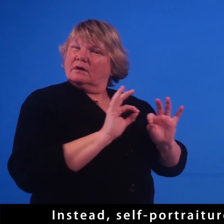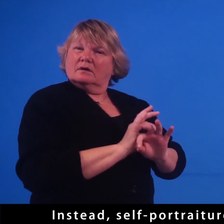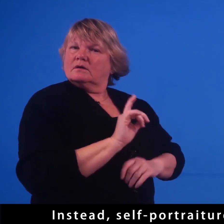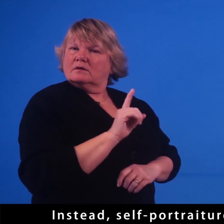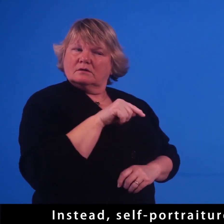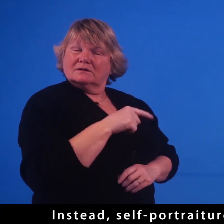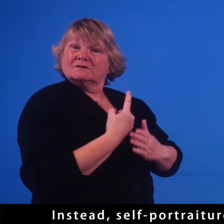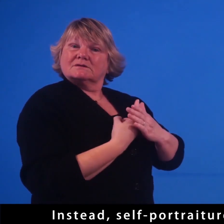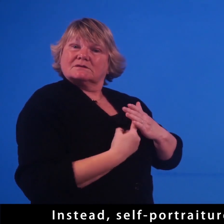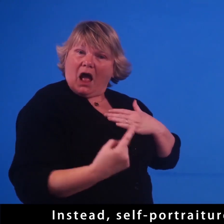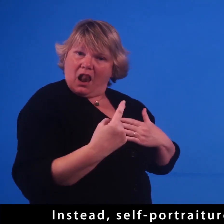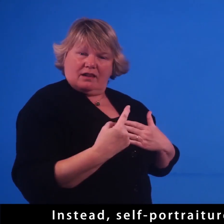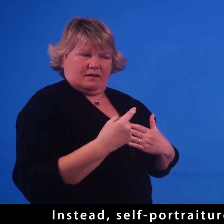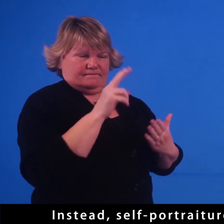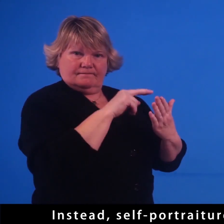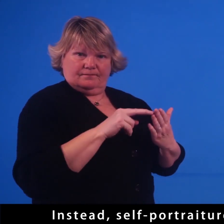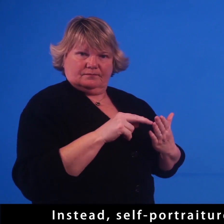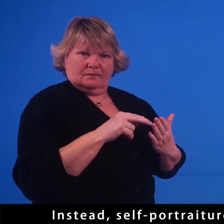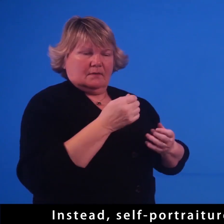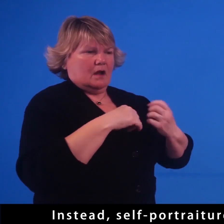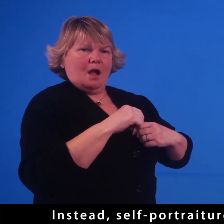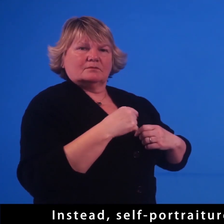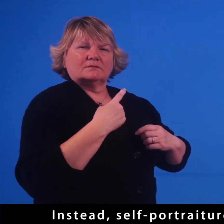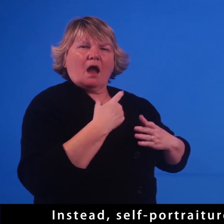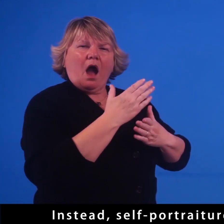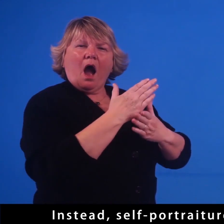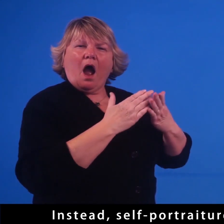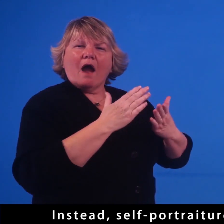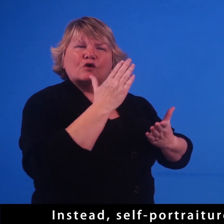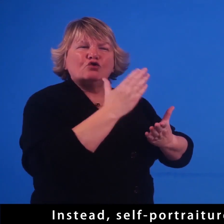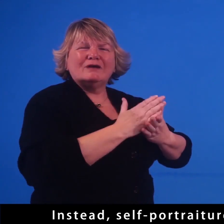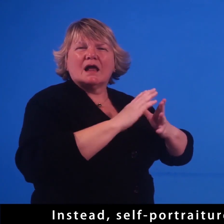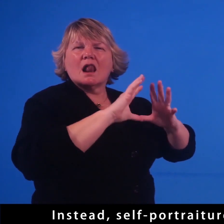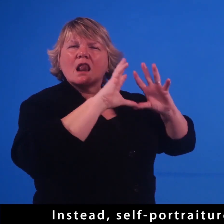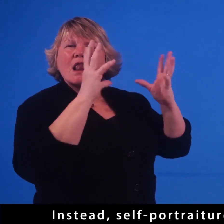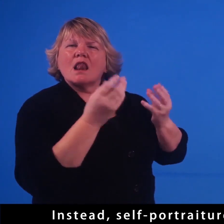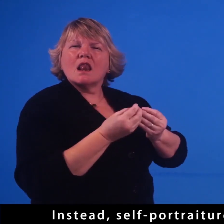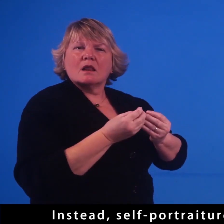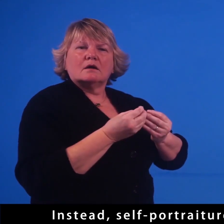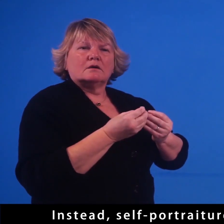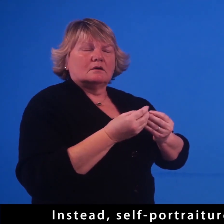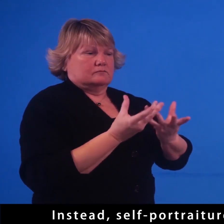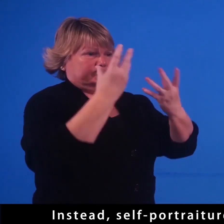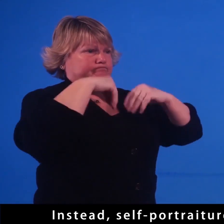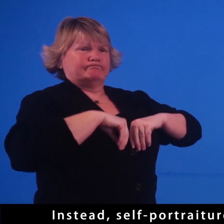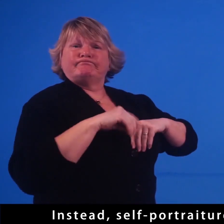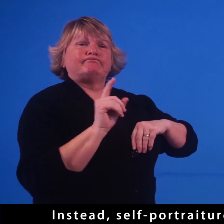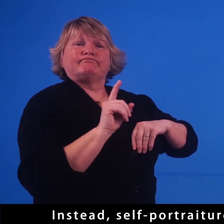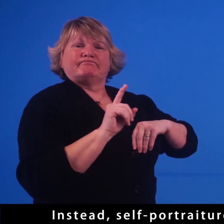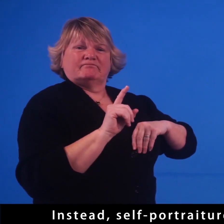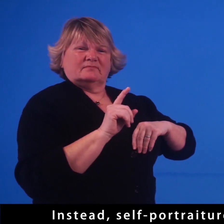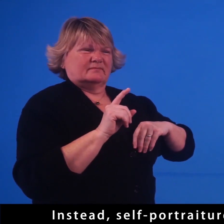Instead, self-portraiture becomes omnipresent and assumes extraordinary forms and